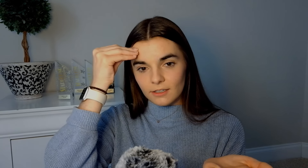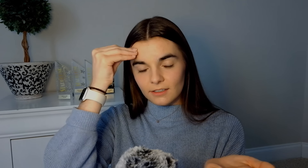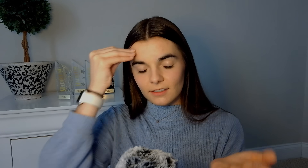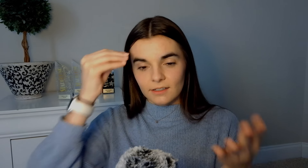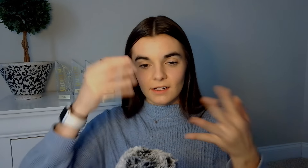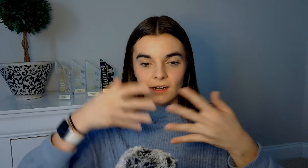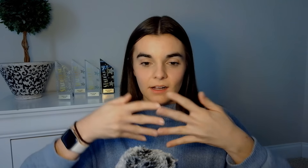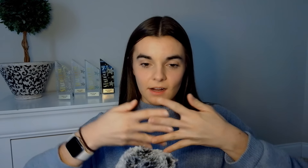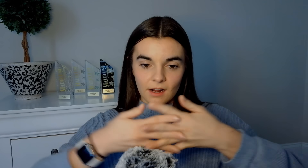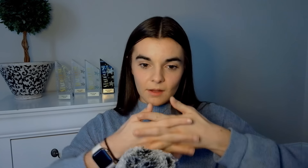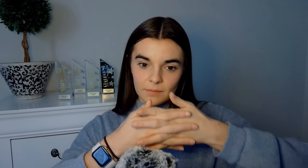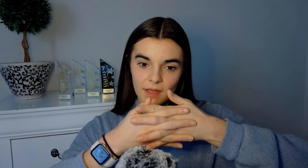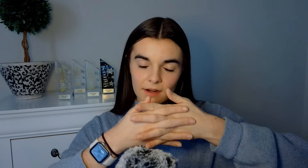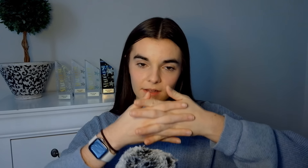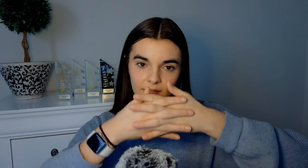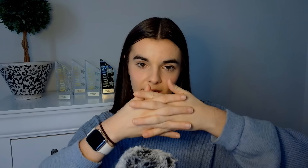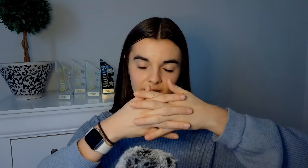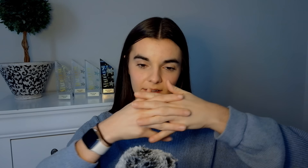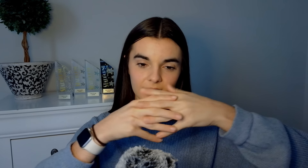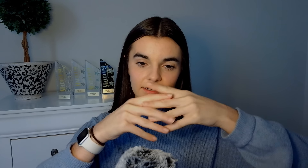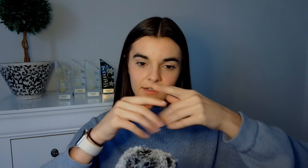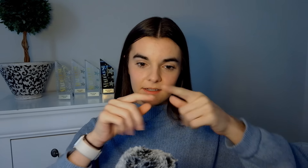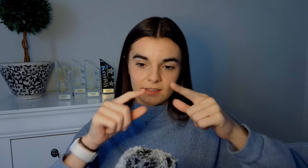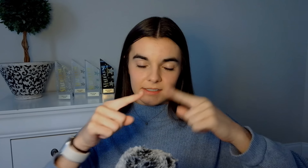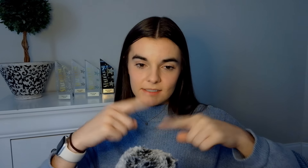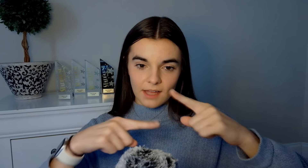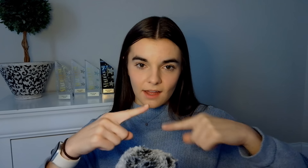Learn American Sign